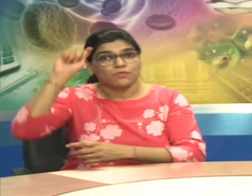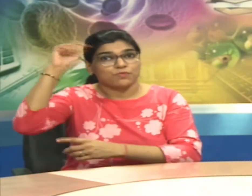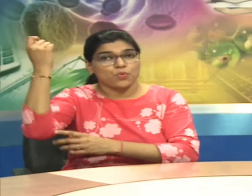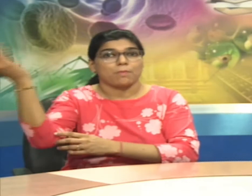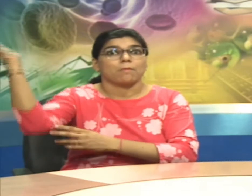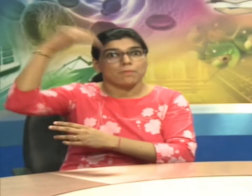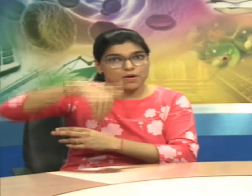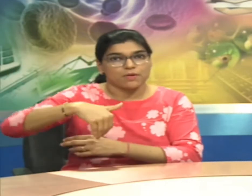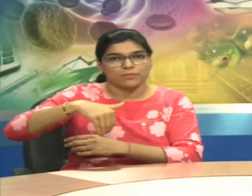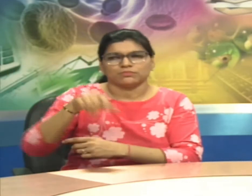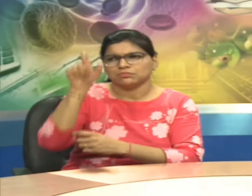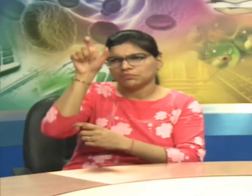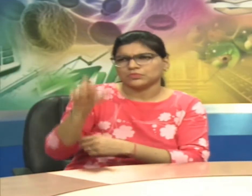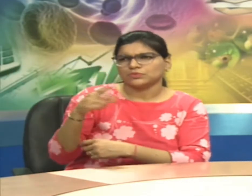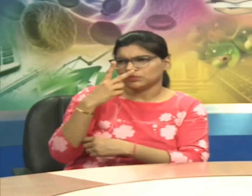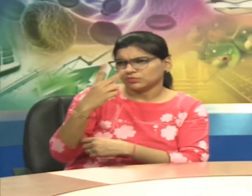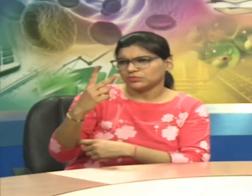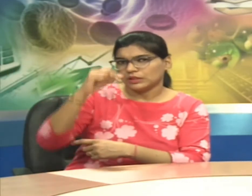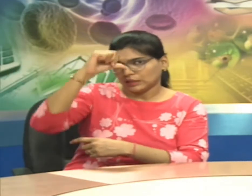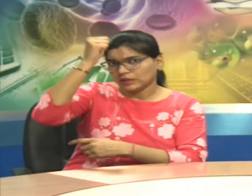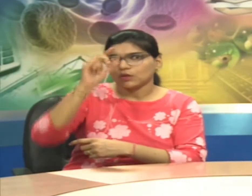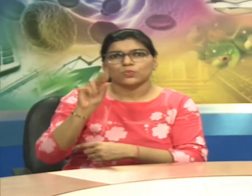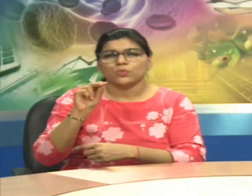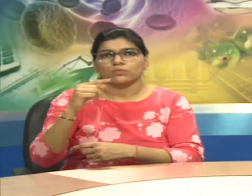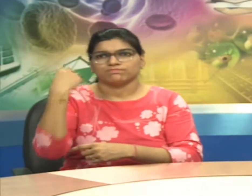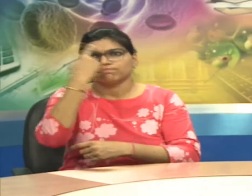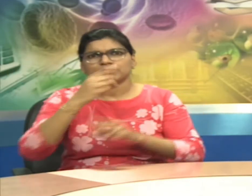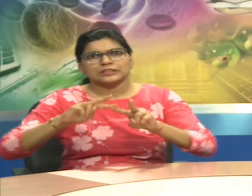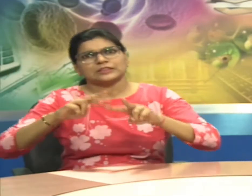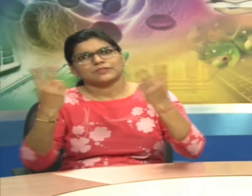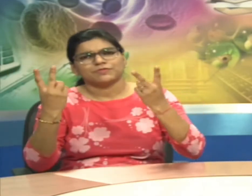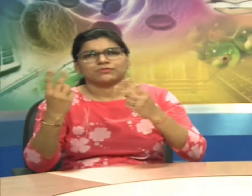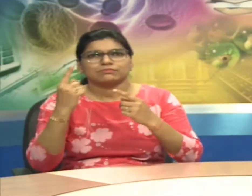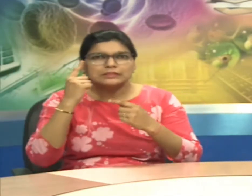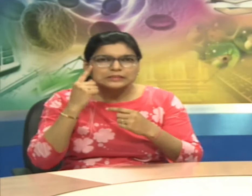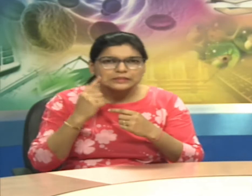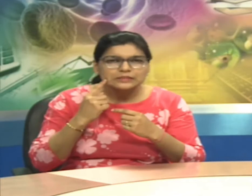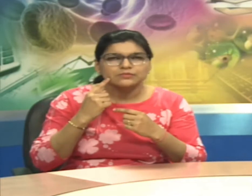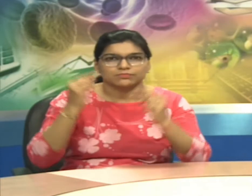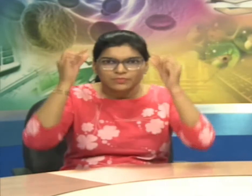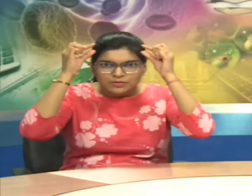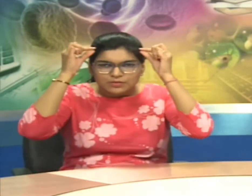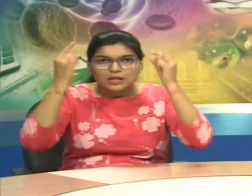Next word is foreign. Person outside India